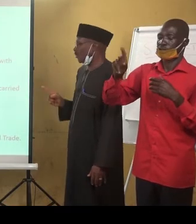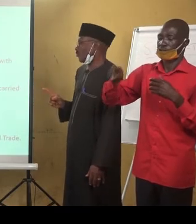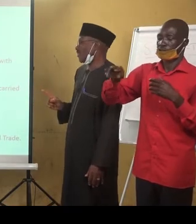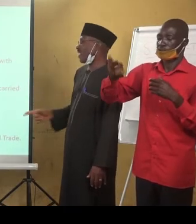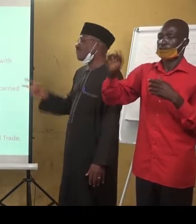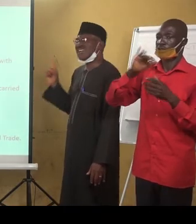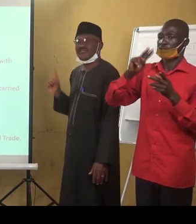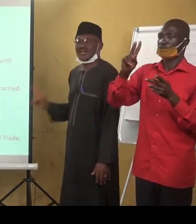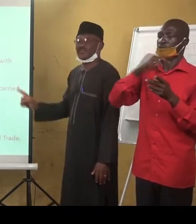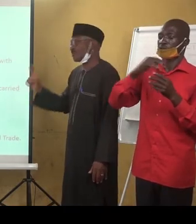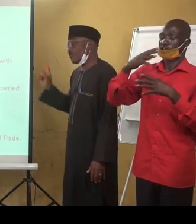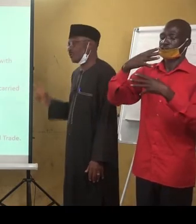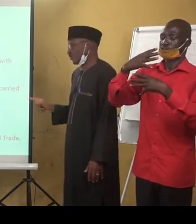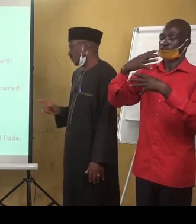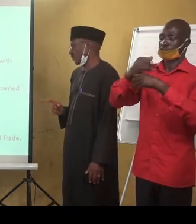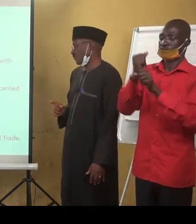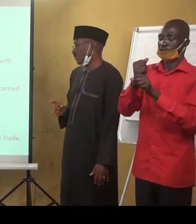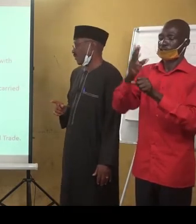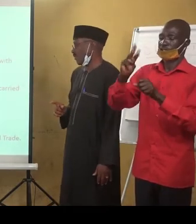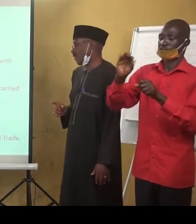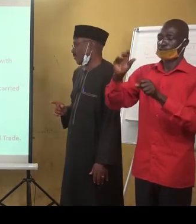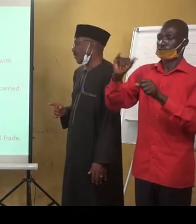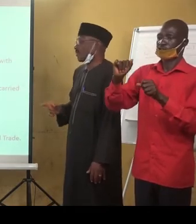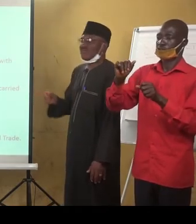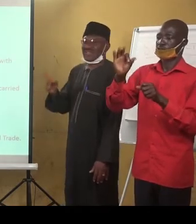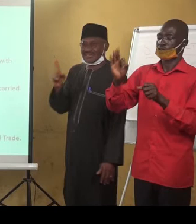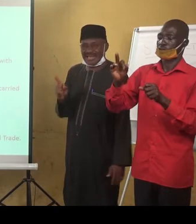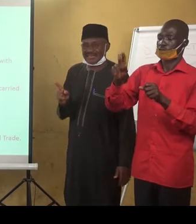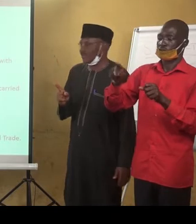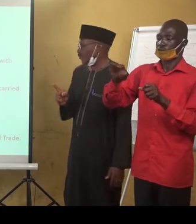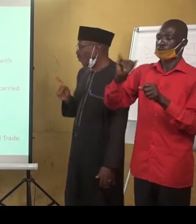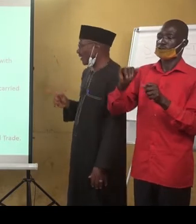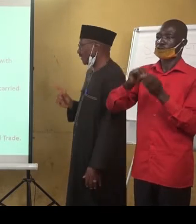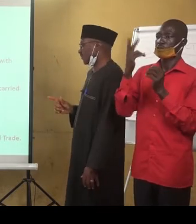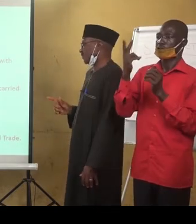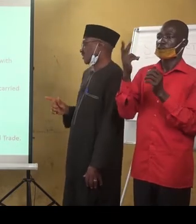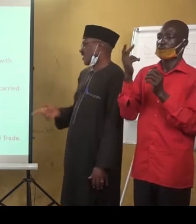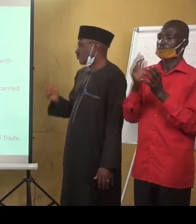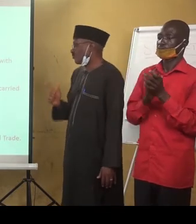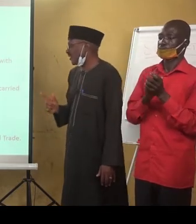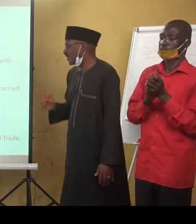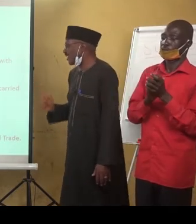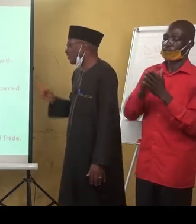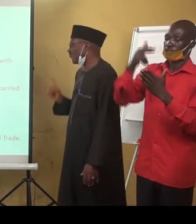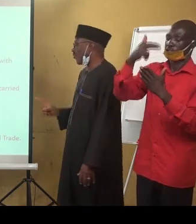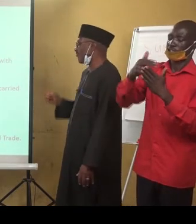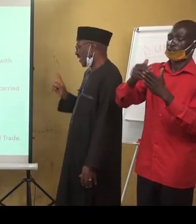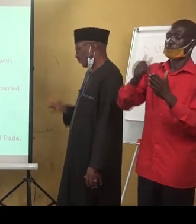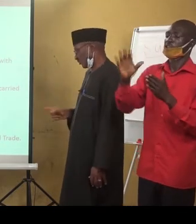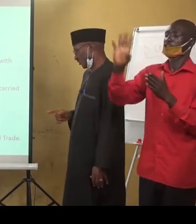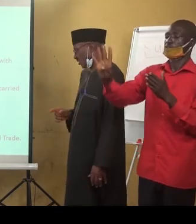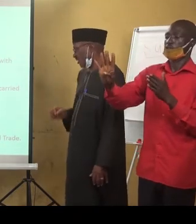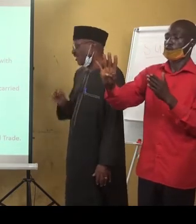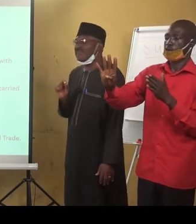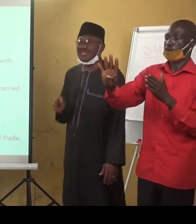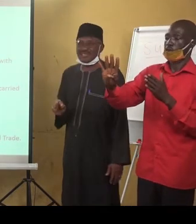2, we have manufacturing products. The third one is enumerate any 4